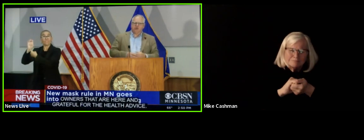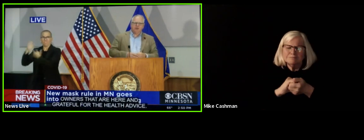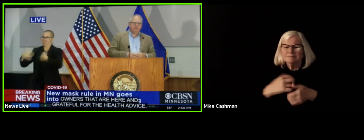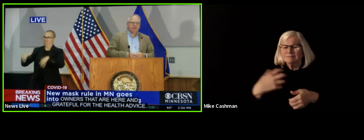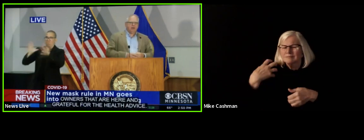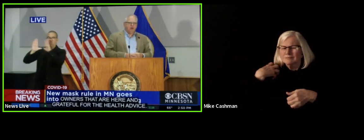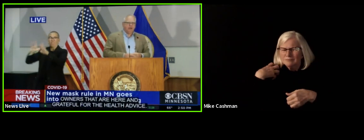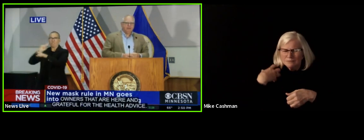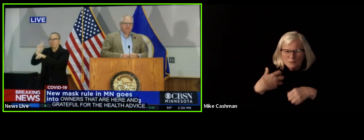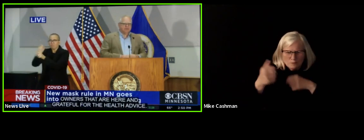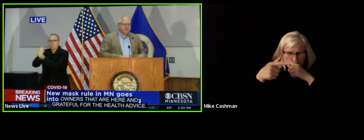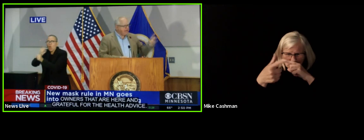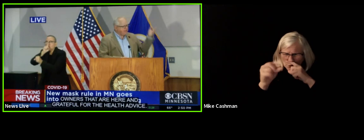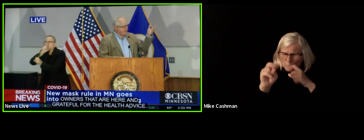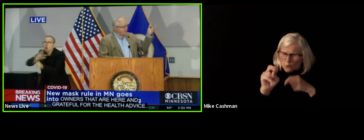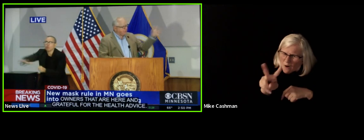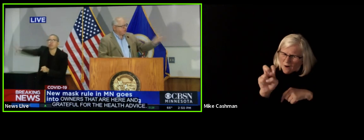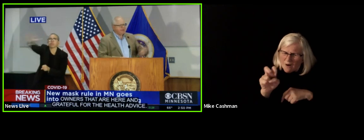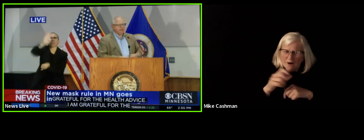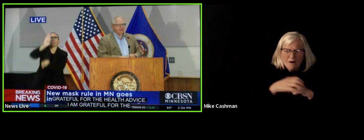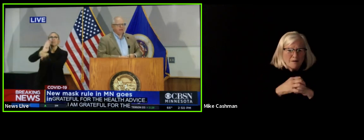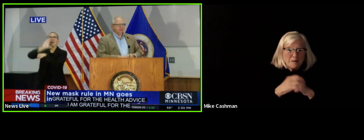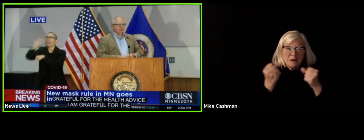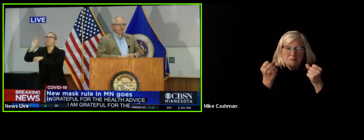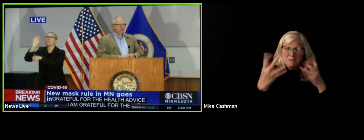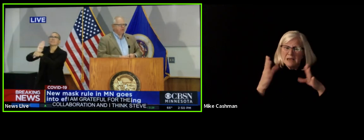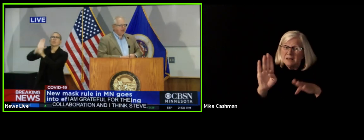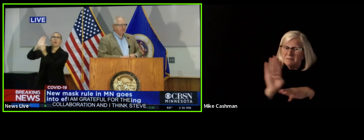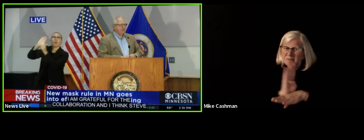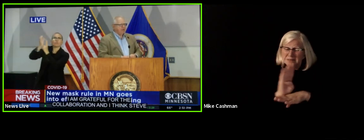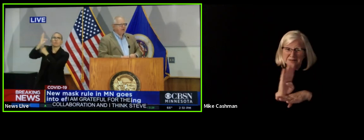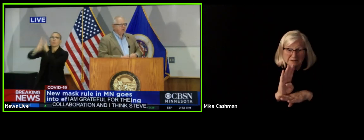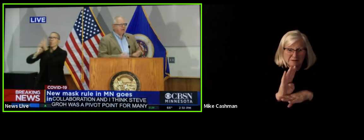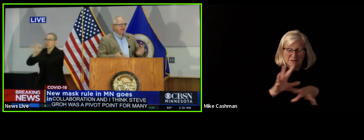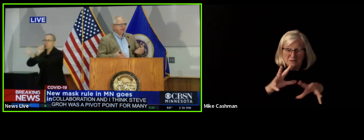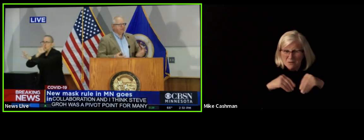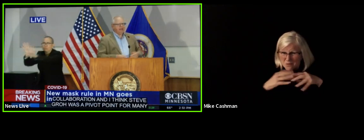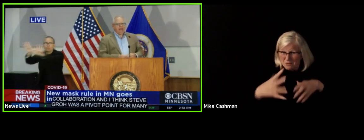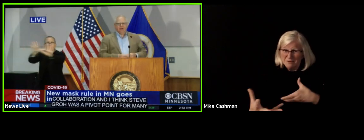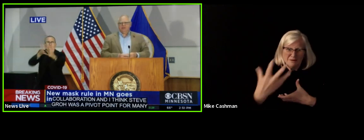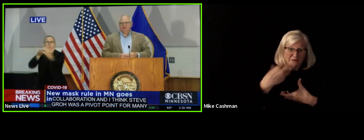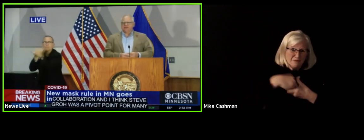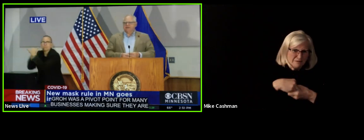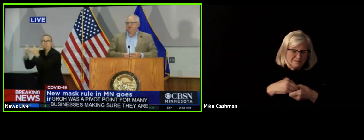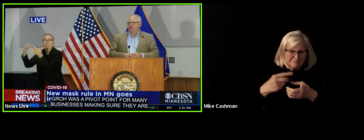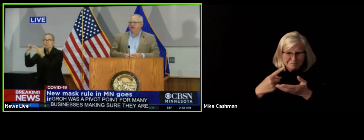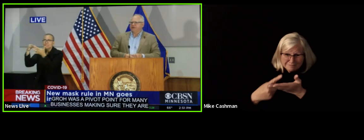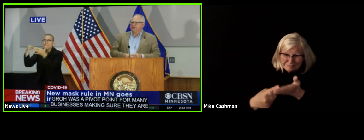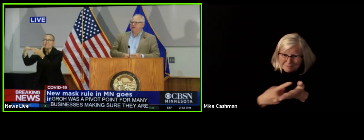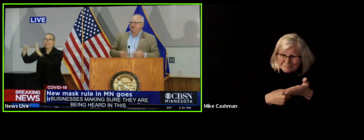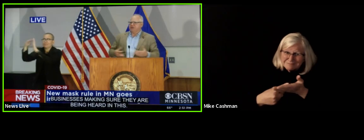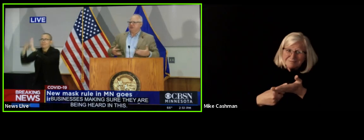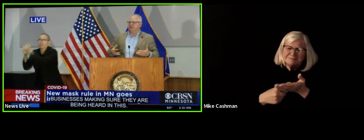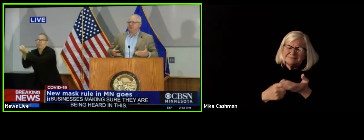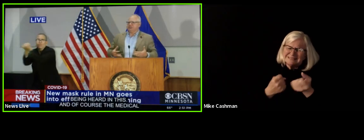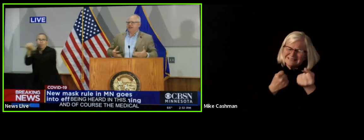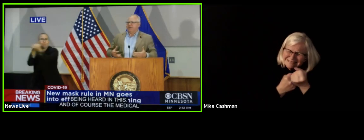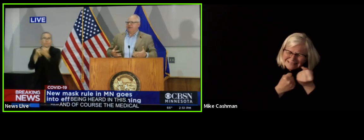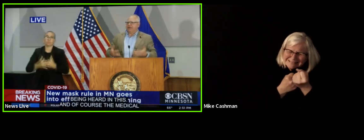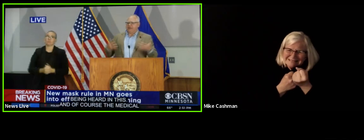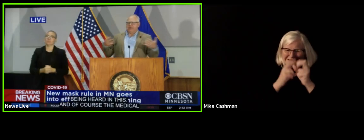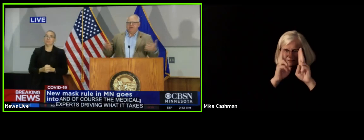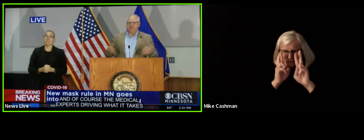sure they're being heard in this. And then, of course, the medical experts that are driving what it takes to get a handle on this. It feels like to me the seriousness is